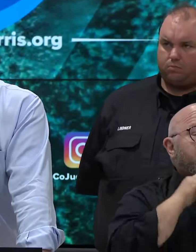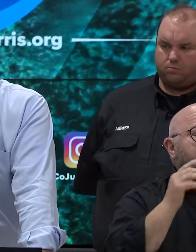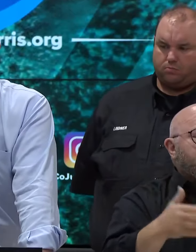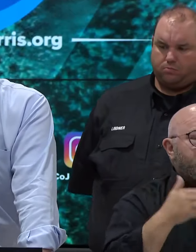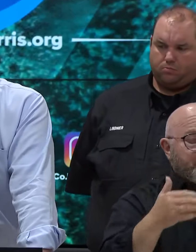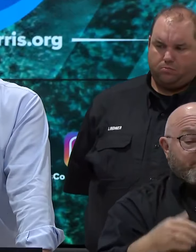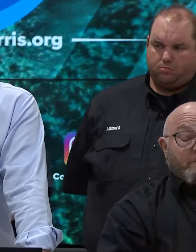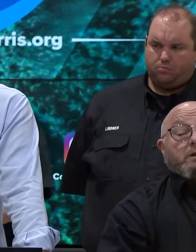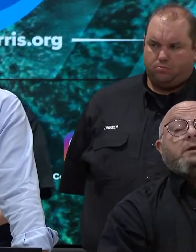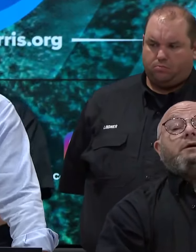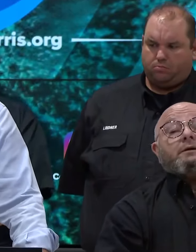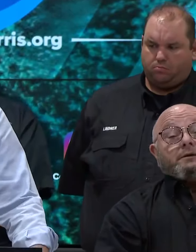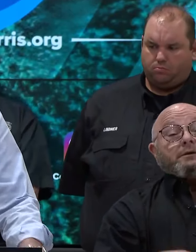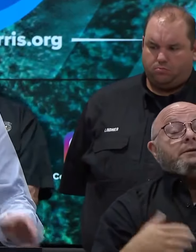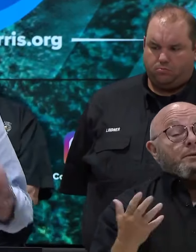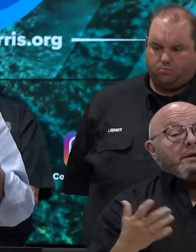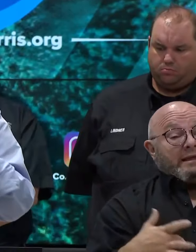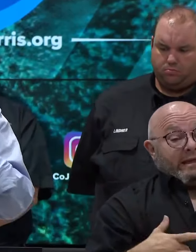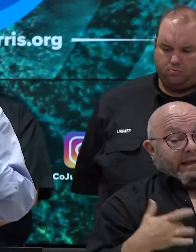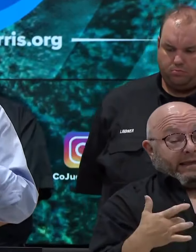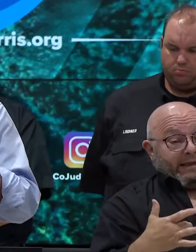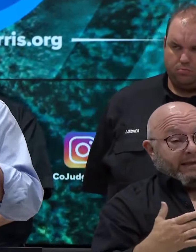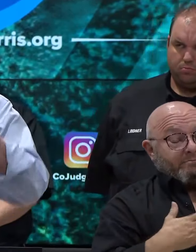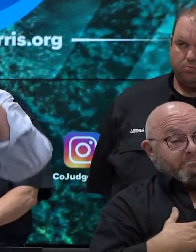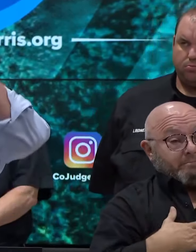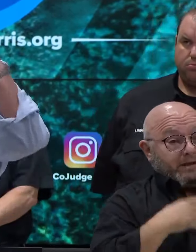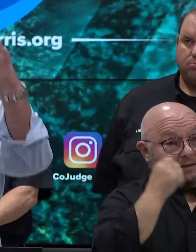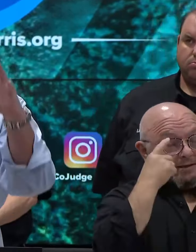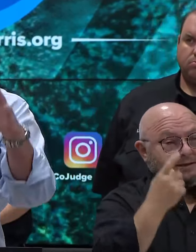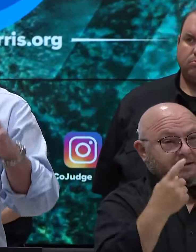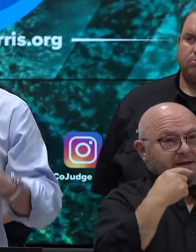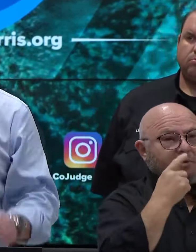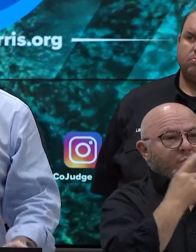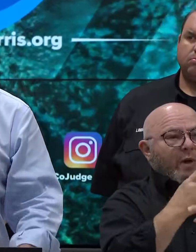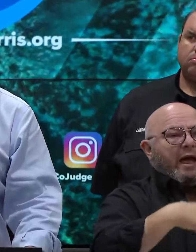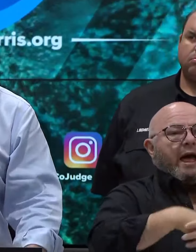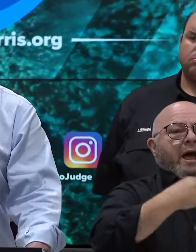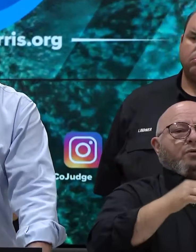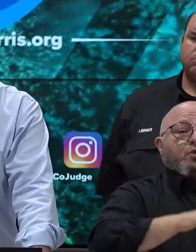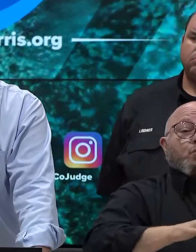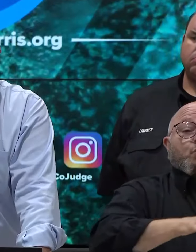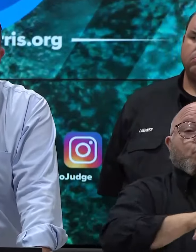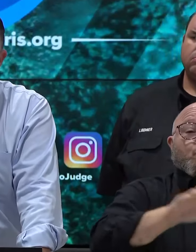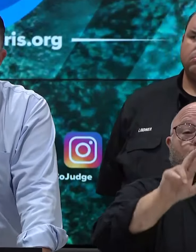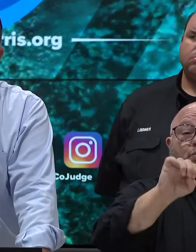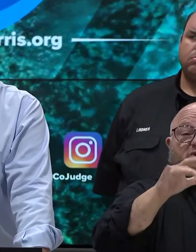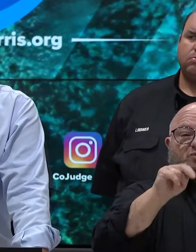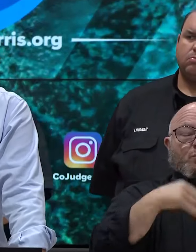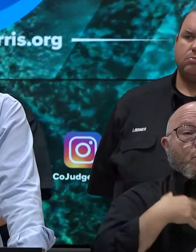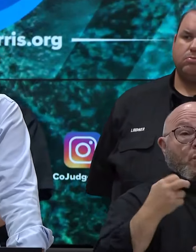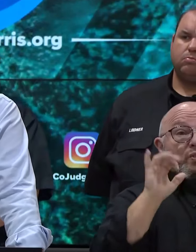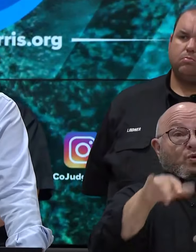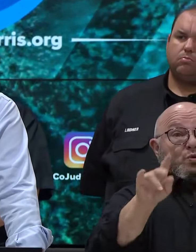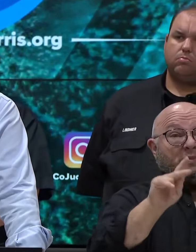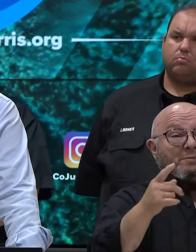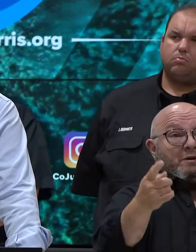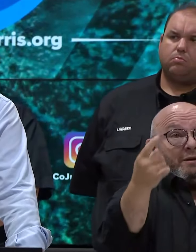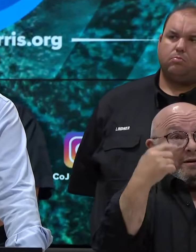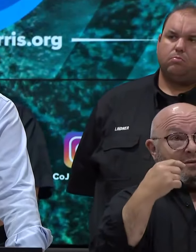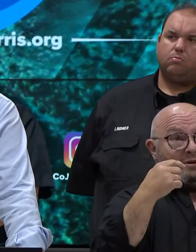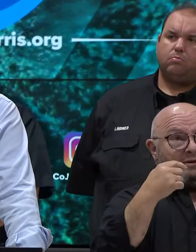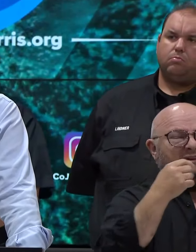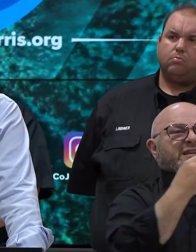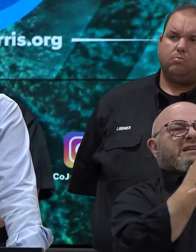So typically they come, my understanding, they come just outside the region because we want them to be safe. Safety is our core